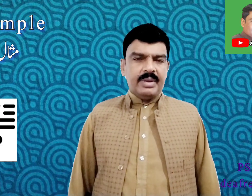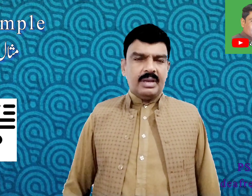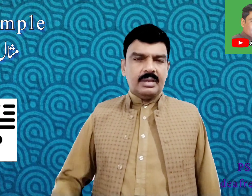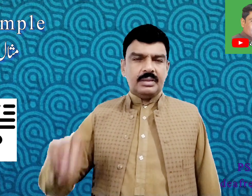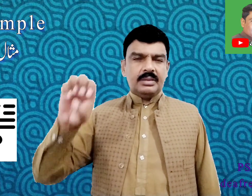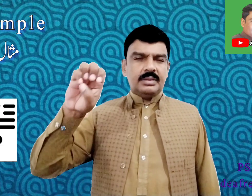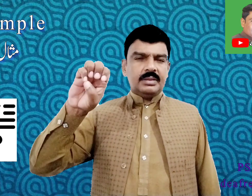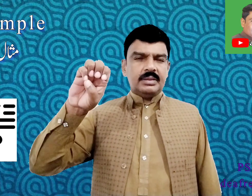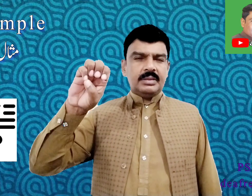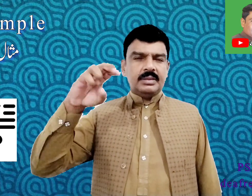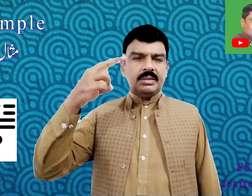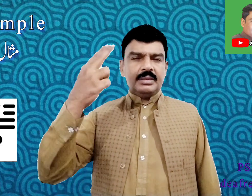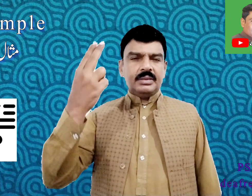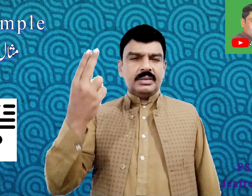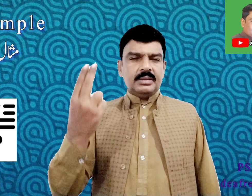example,